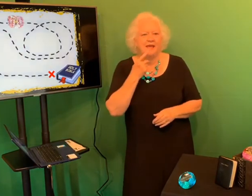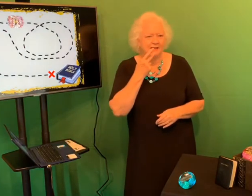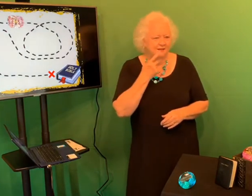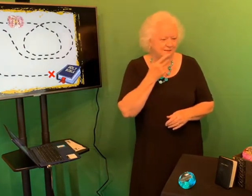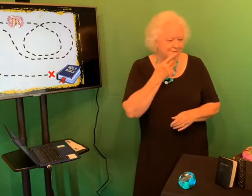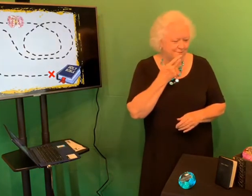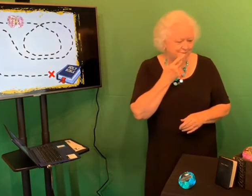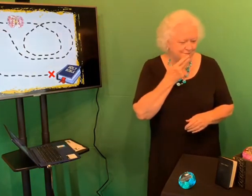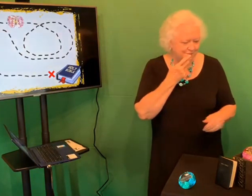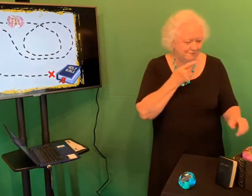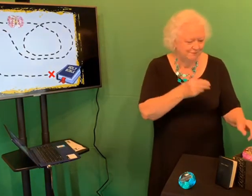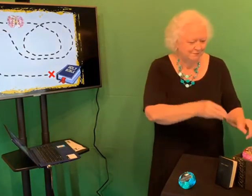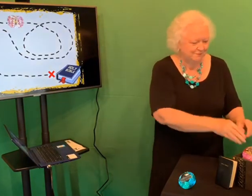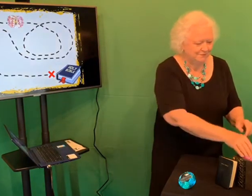Pink.